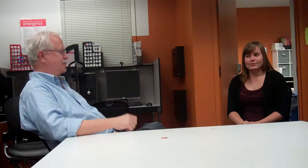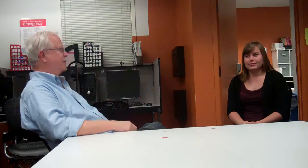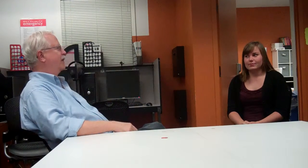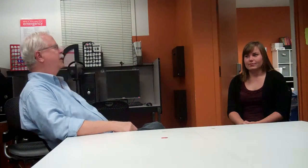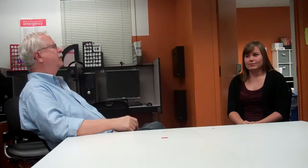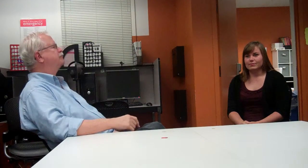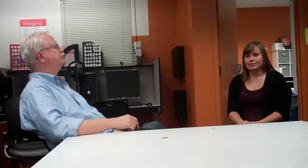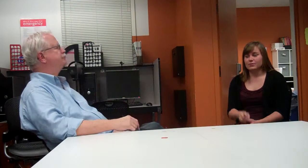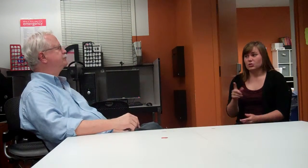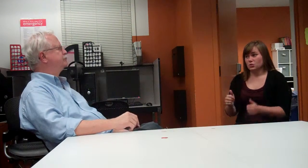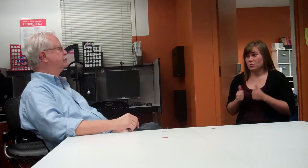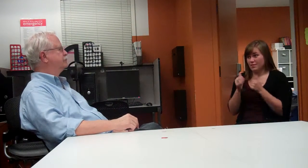Do you live in Chicago?